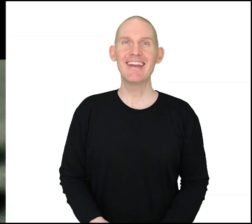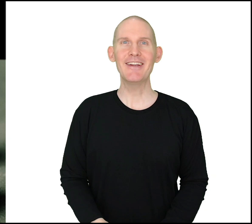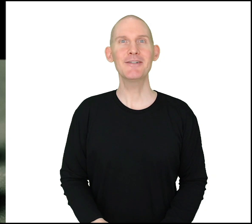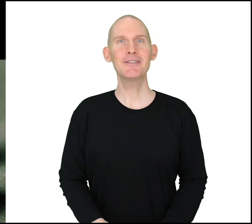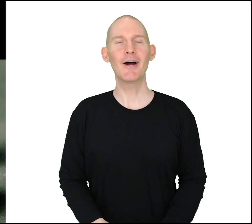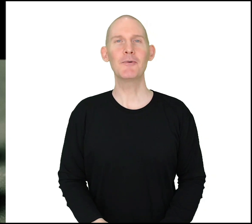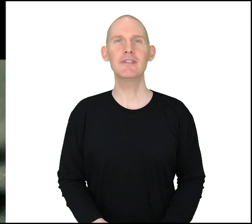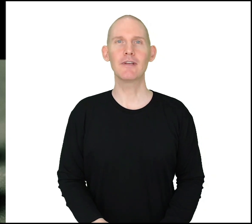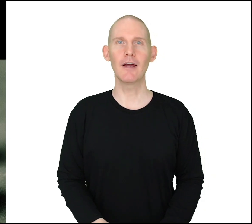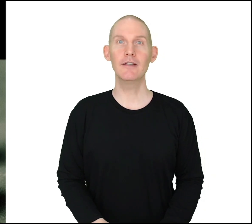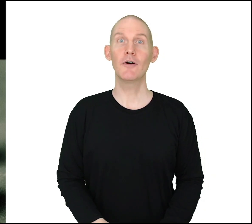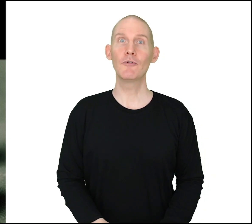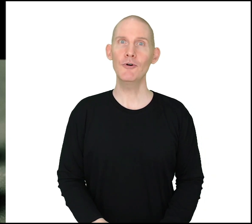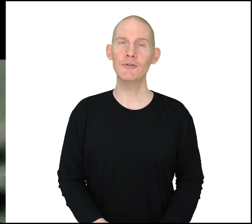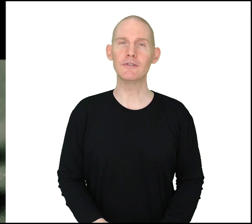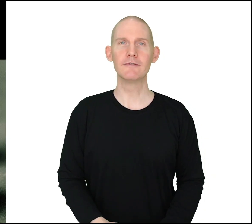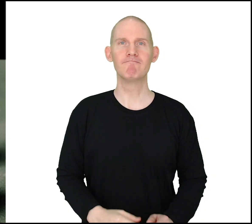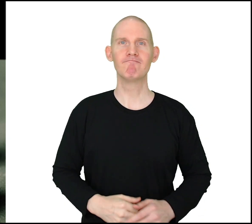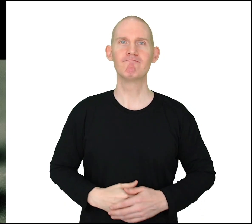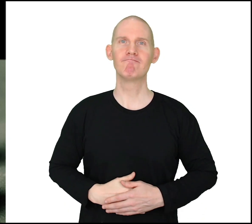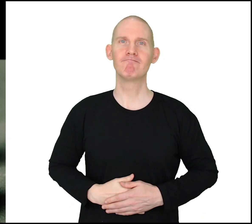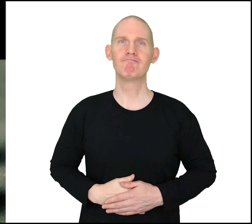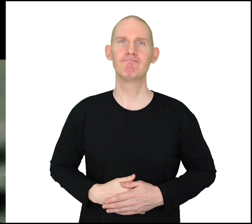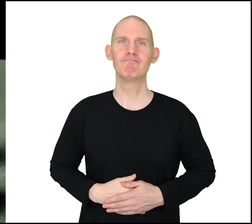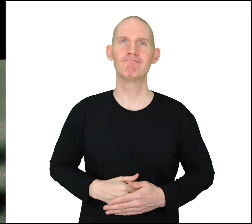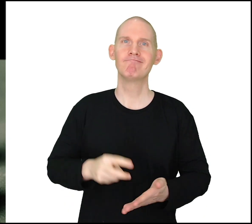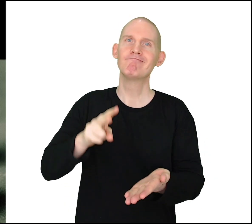Here's how we sign lose.